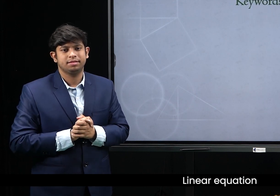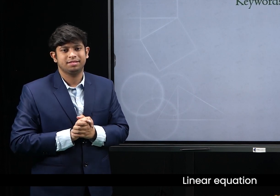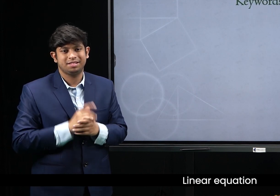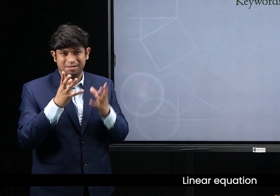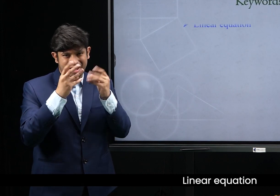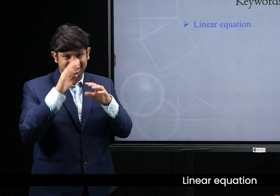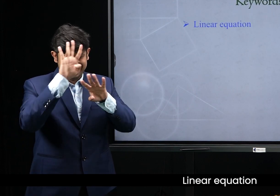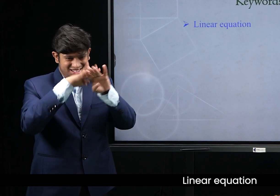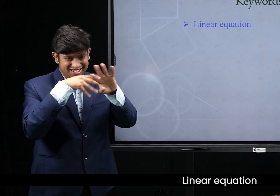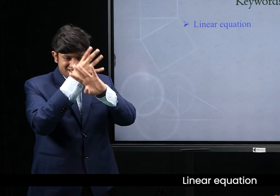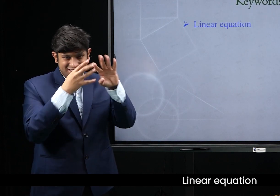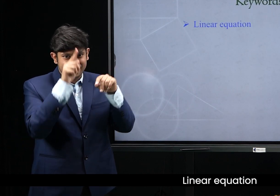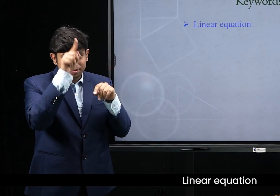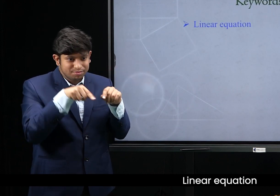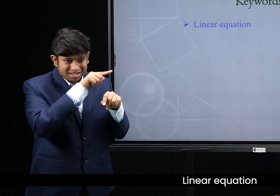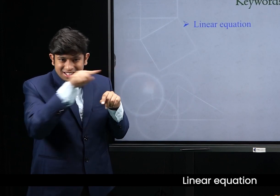linear equation,